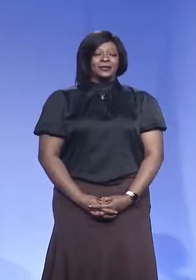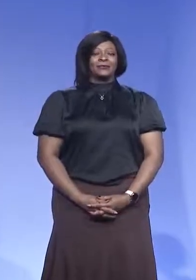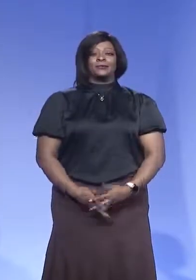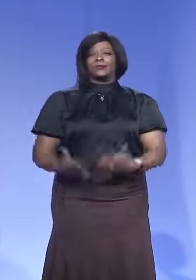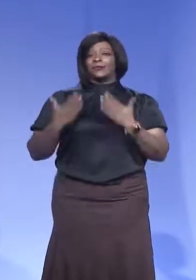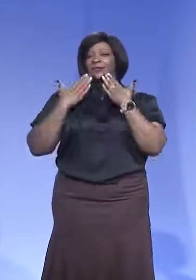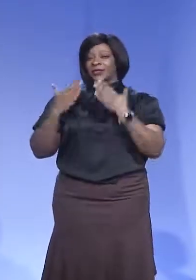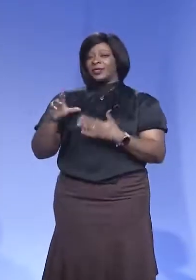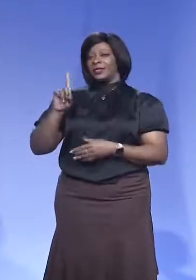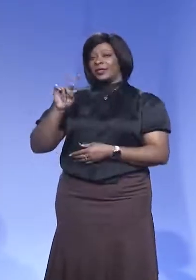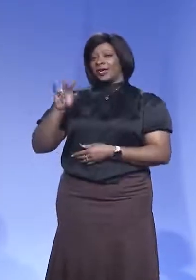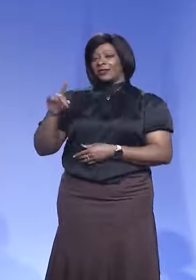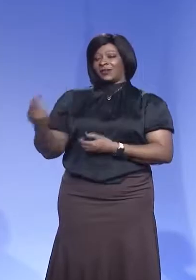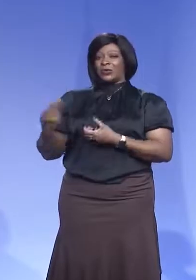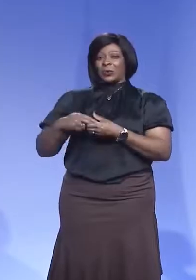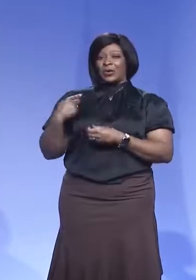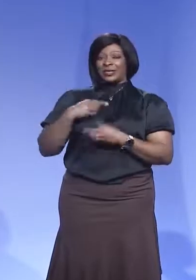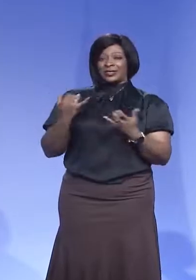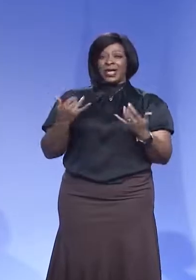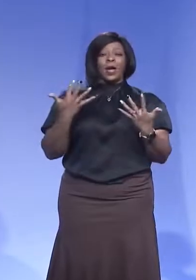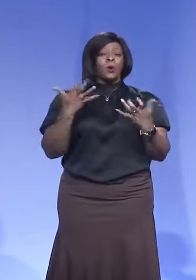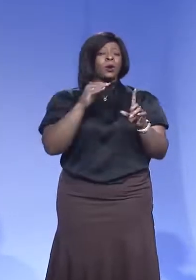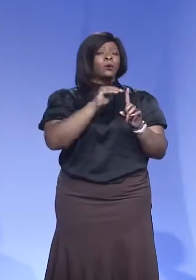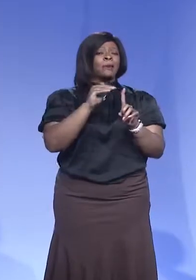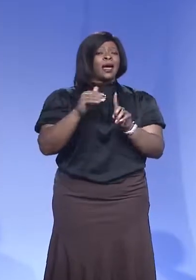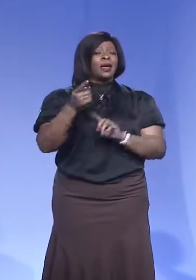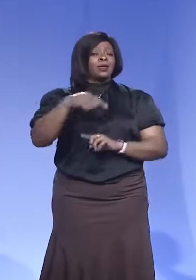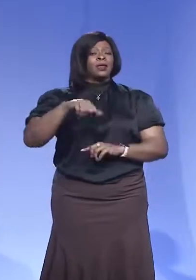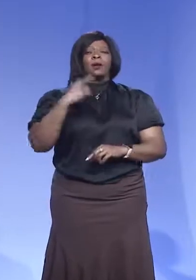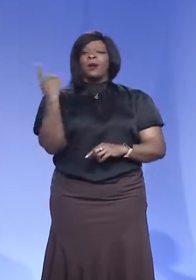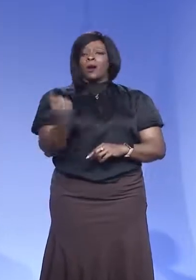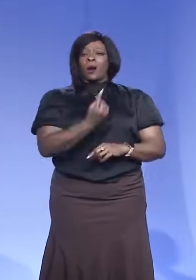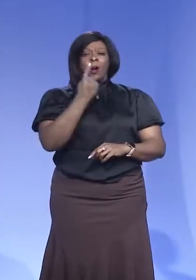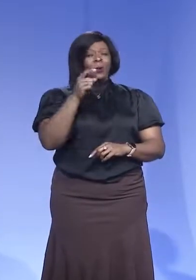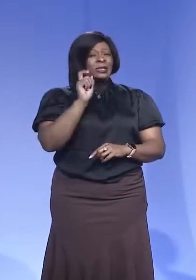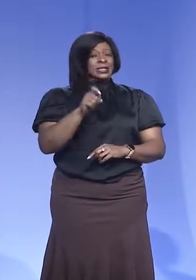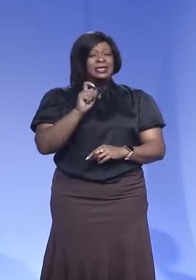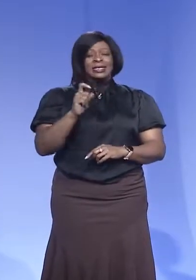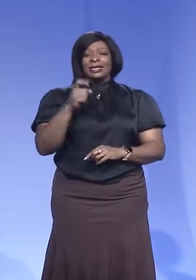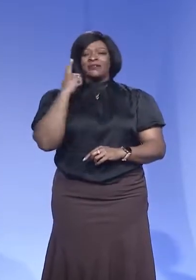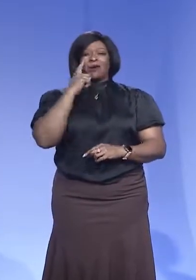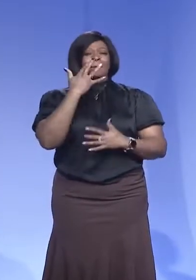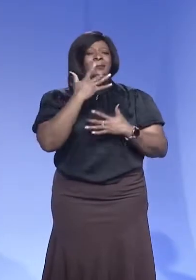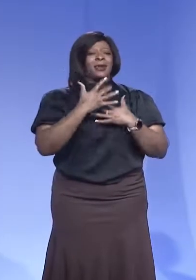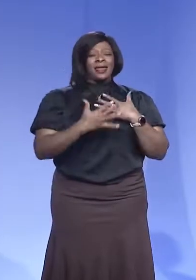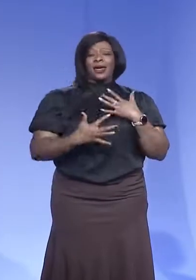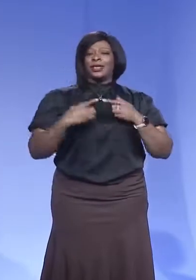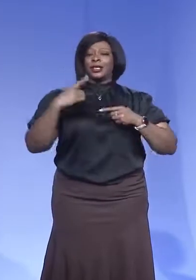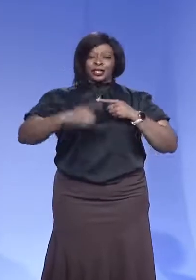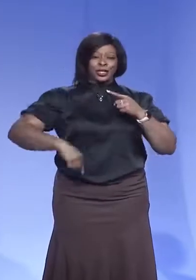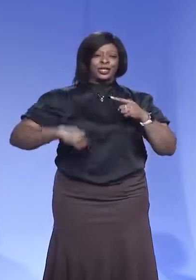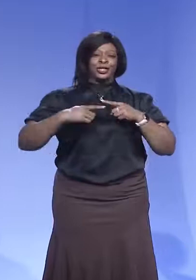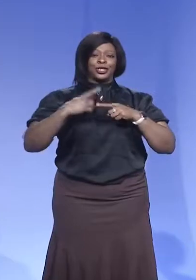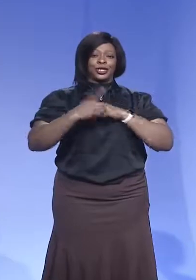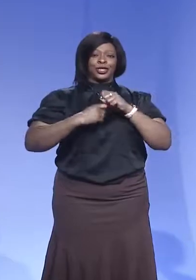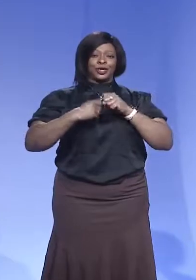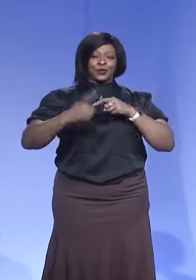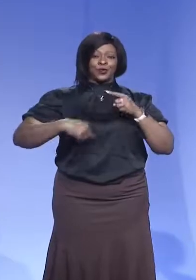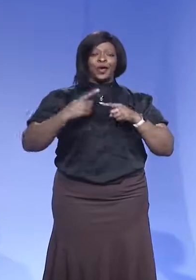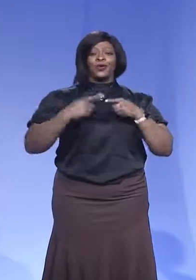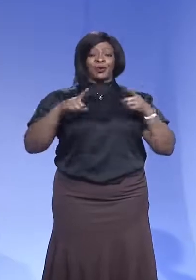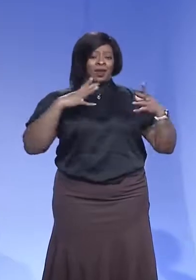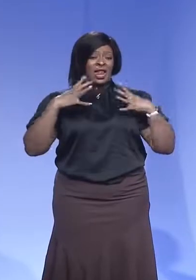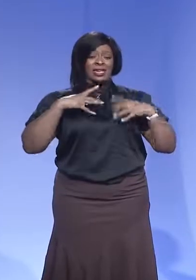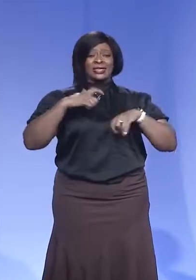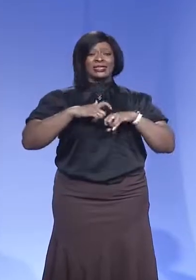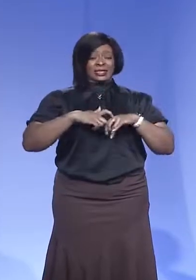Thank you, David, for joining us today. And I just want to remind people there's always a need for blood year-round, but at the holiday season,